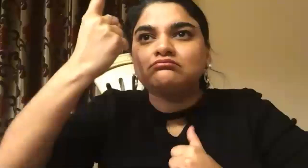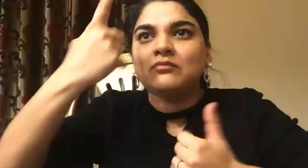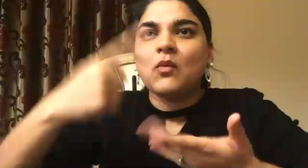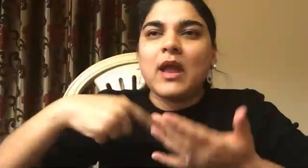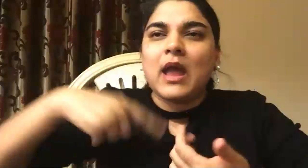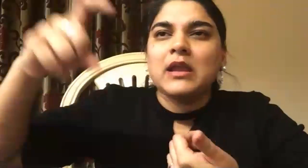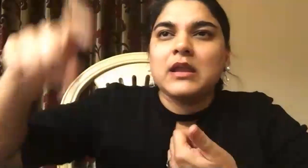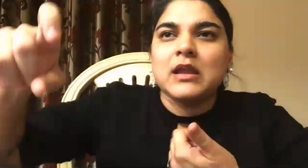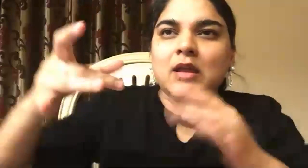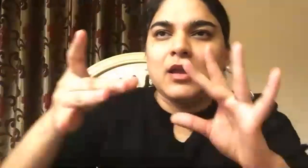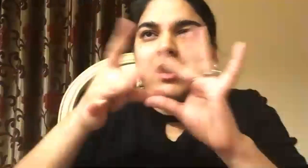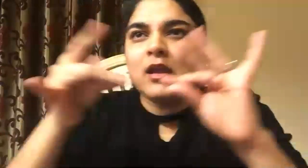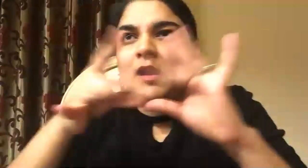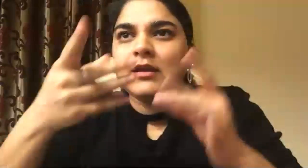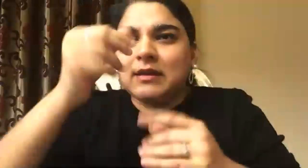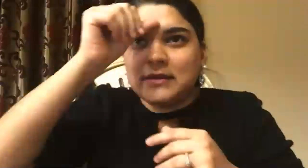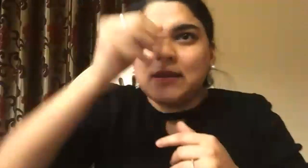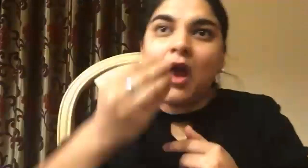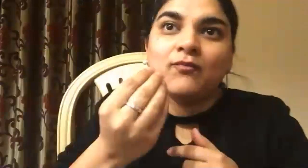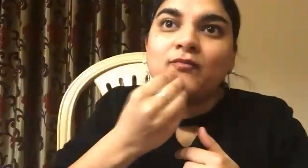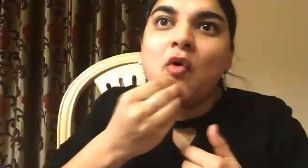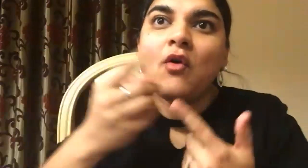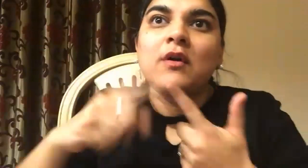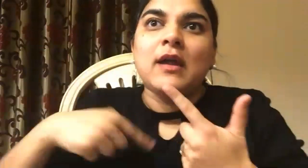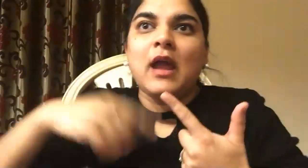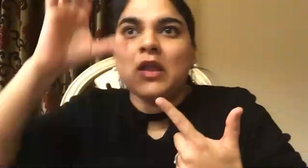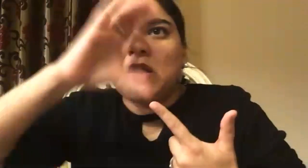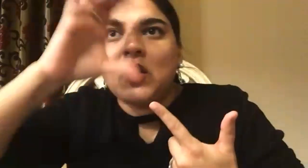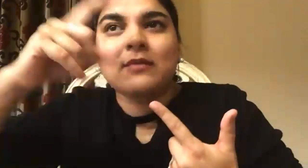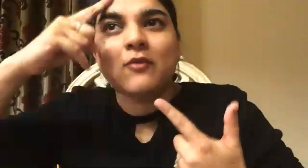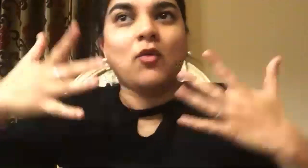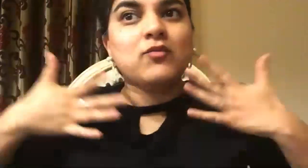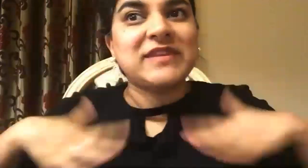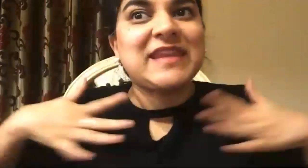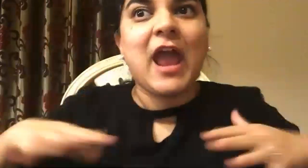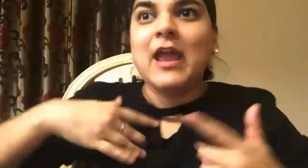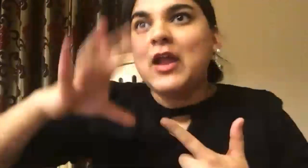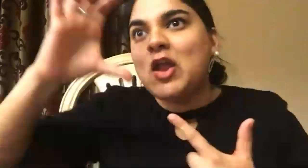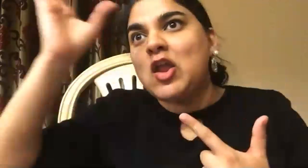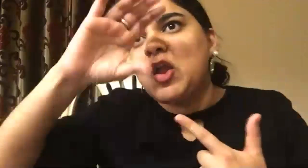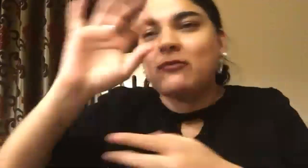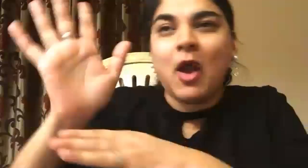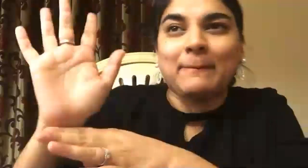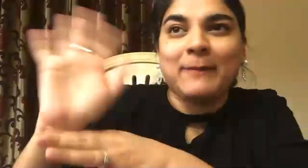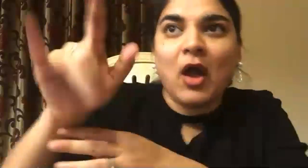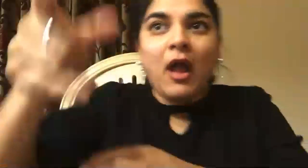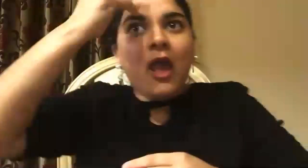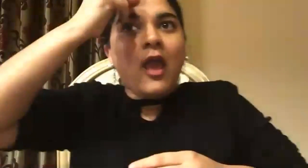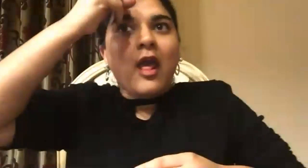have a person who's also Indian as an SSP, they understand the same foods, they understand cultures, they understand when we're looking for clothes,